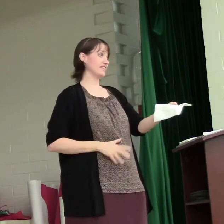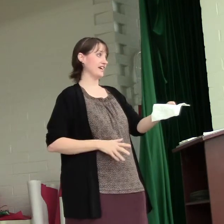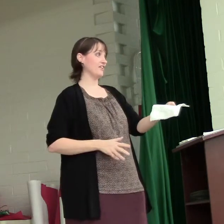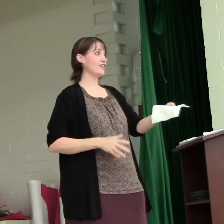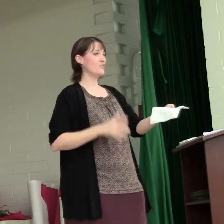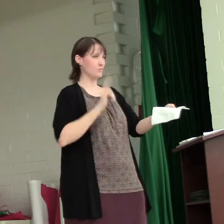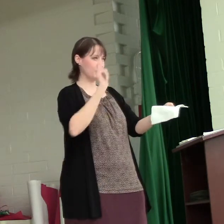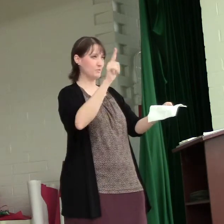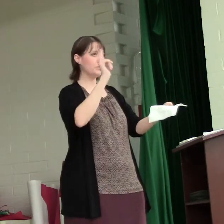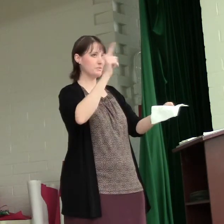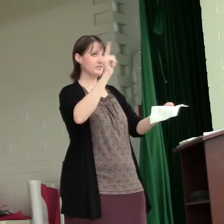there.